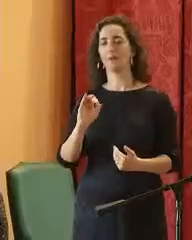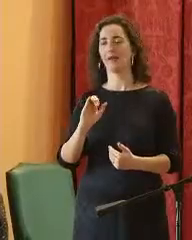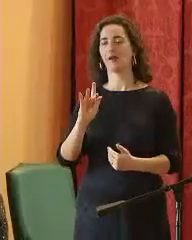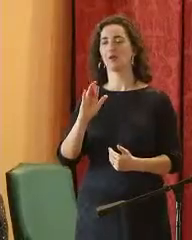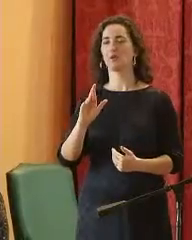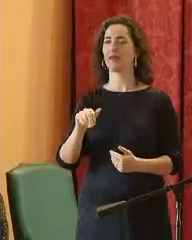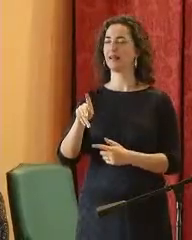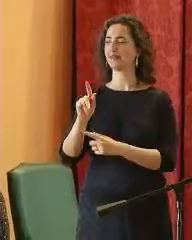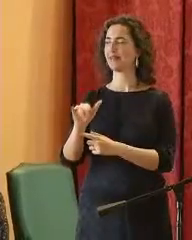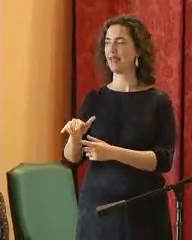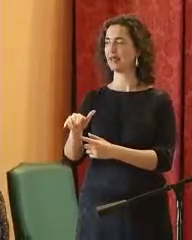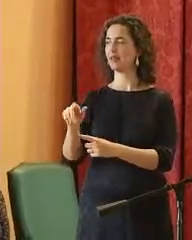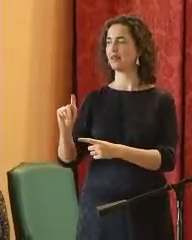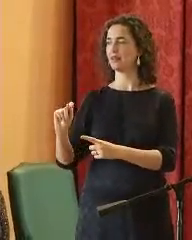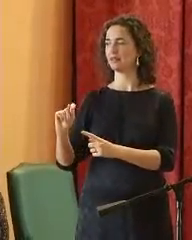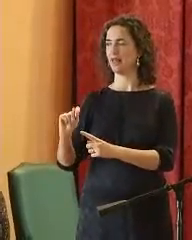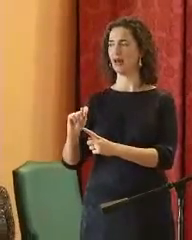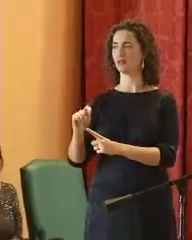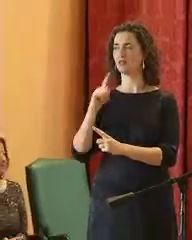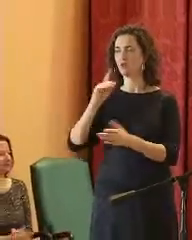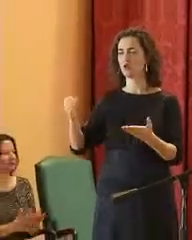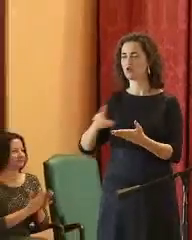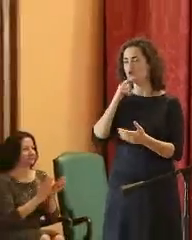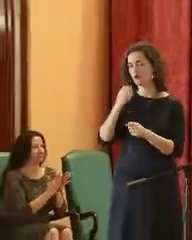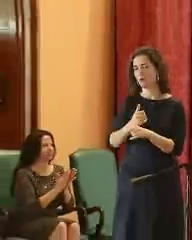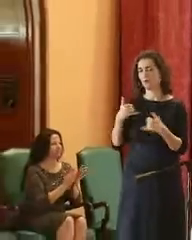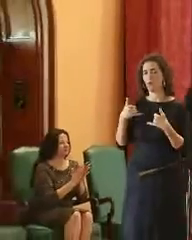to introduce the award recipient.